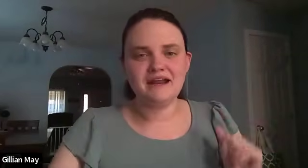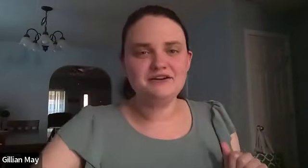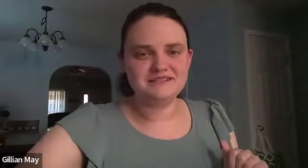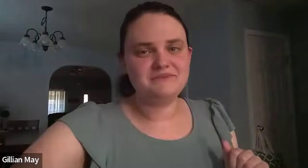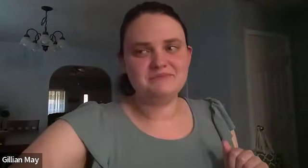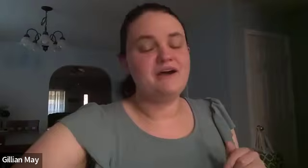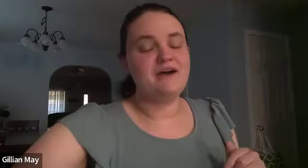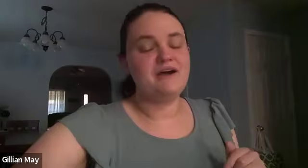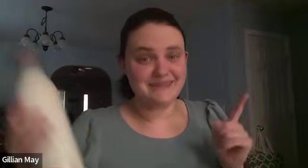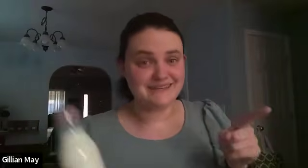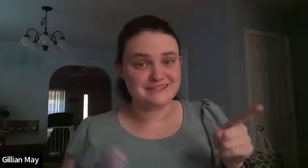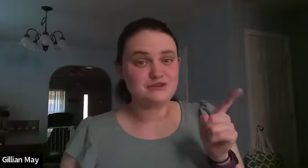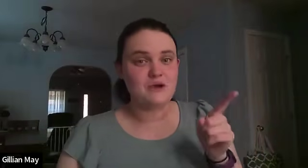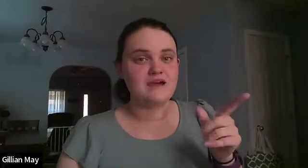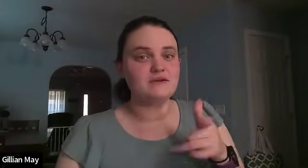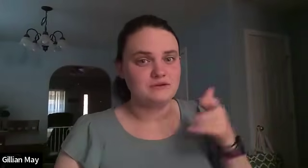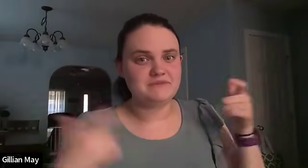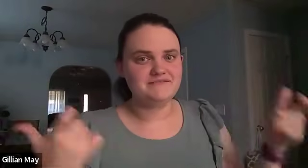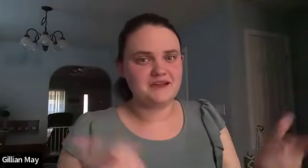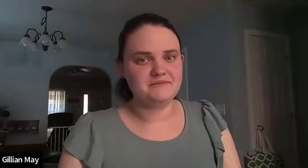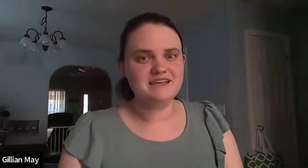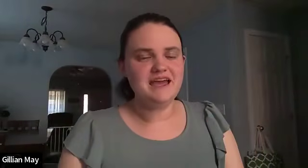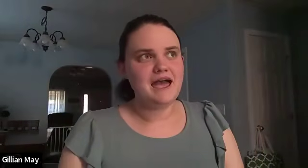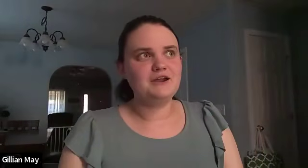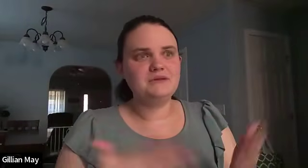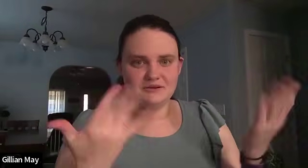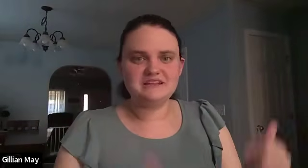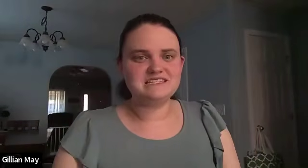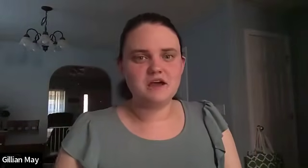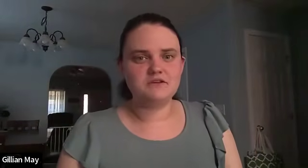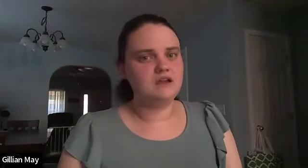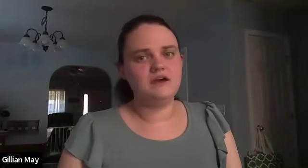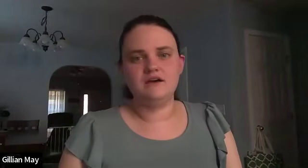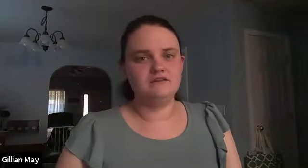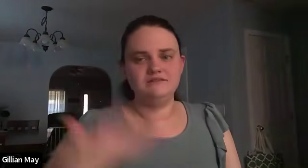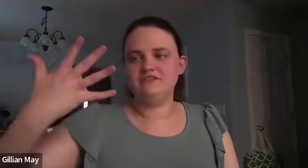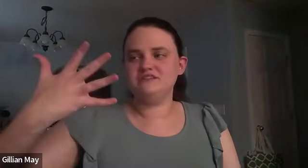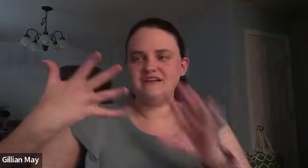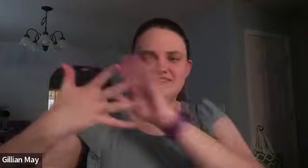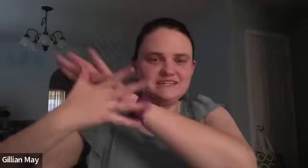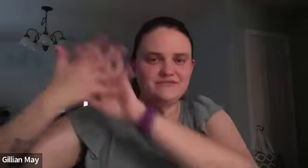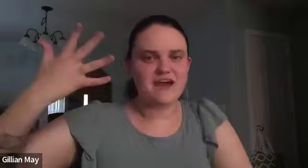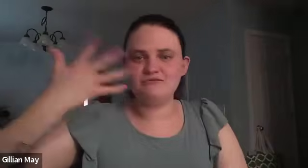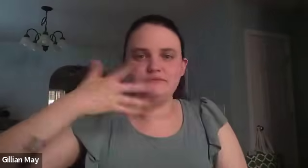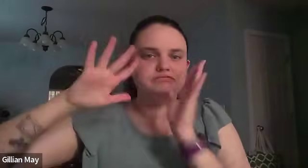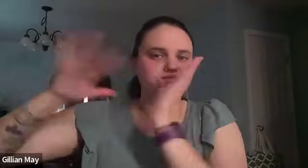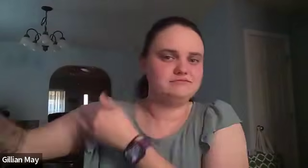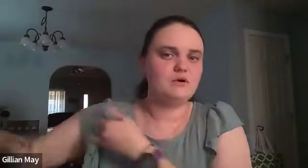I know some people. I've had some kids who have like really big families, and I'll be like, well, list them out. And they're like, They'll say, these five,